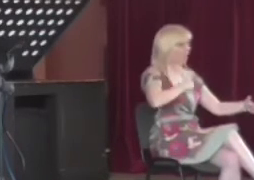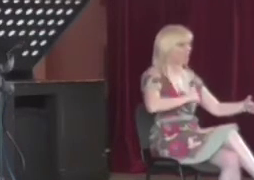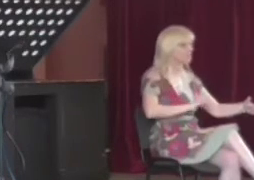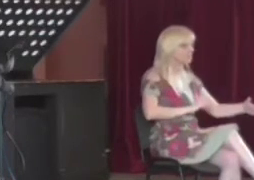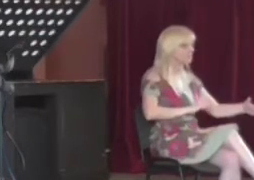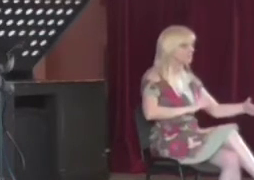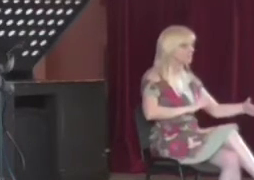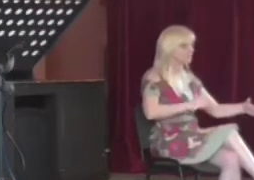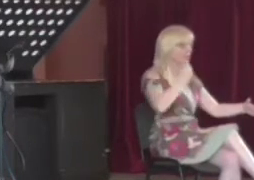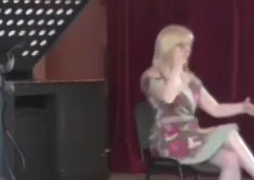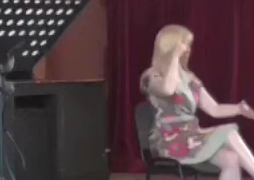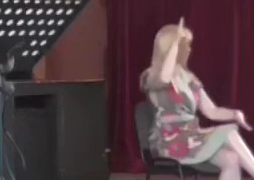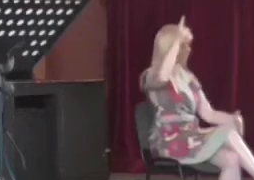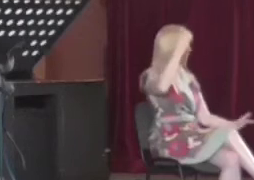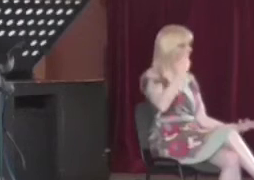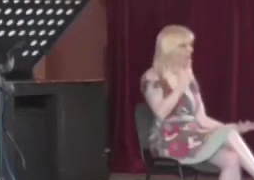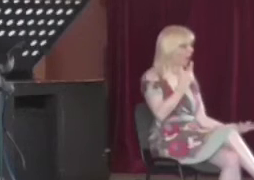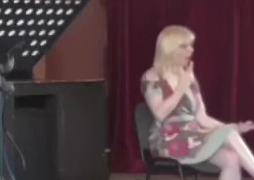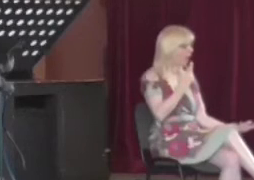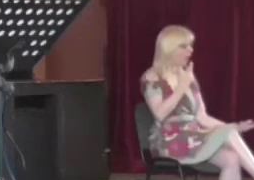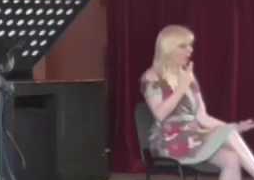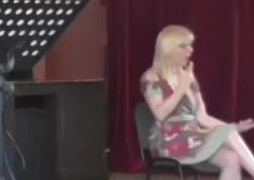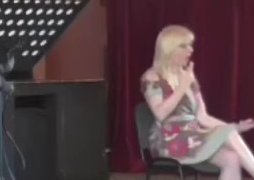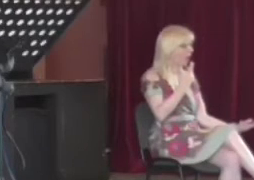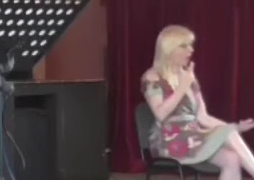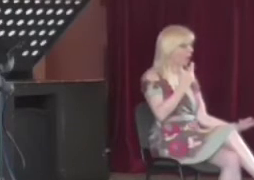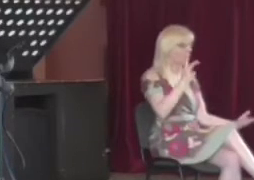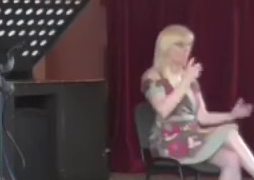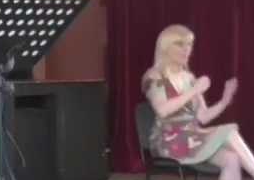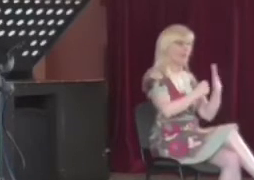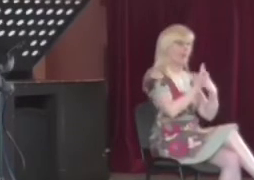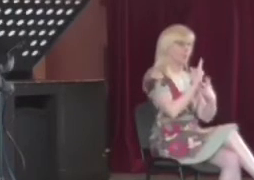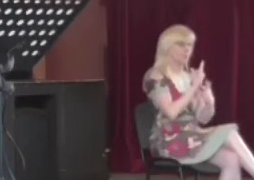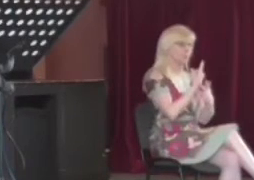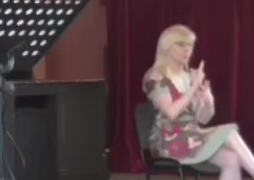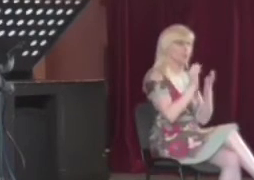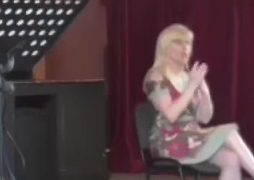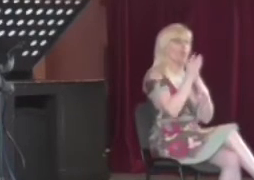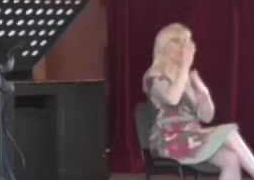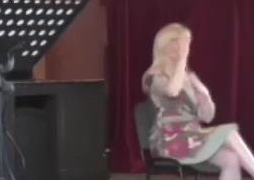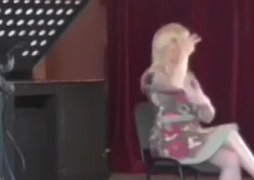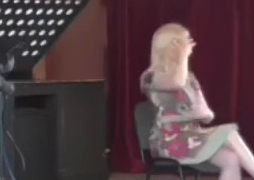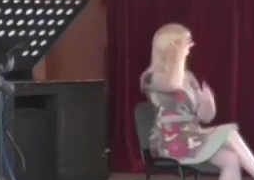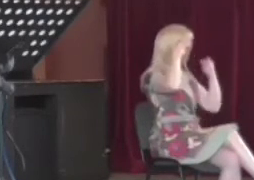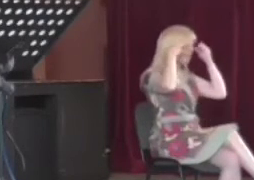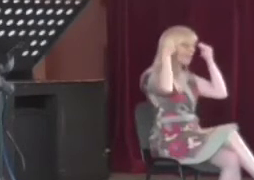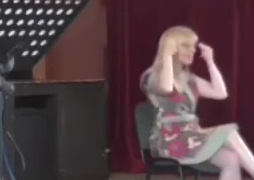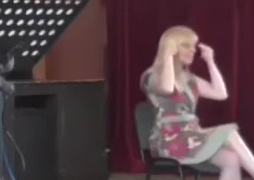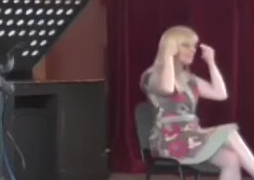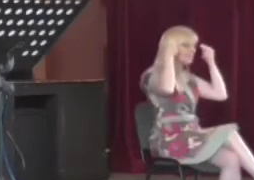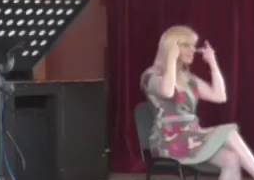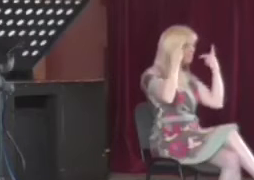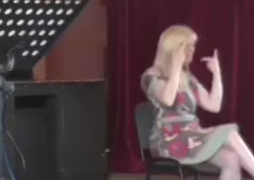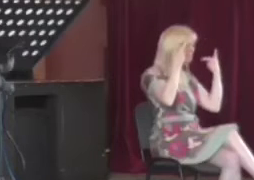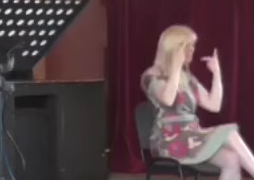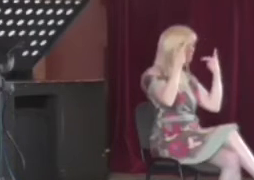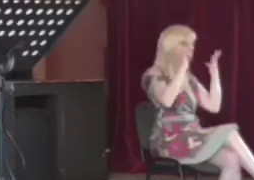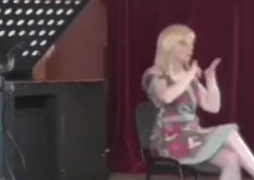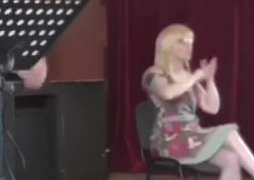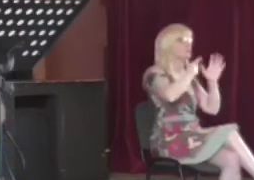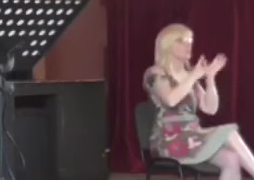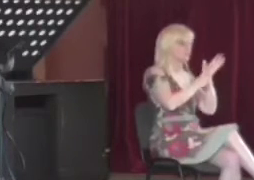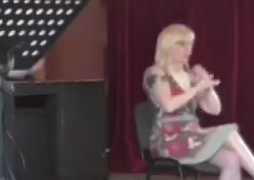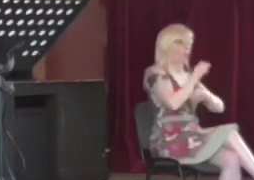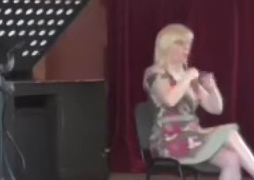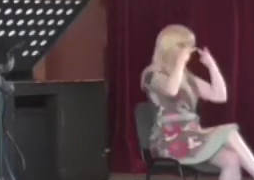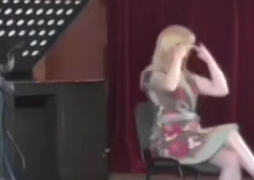this point. The Lord called him in a vision. Ananias. Yes, Lord, he answered. You know, come on, God, it's nice